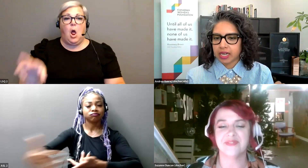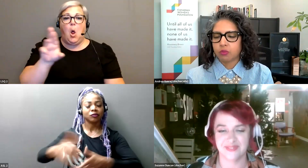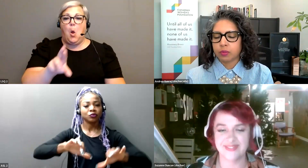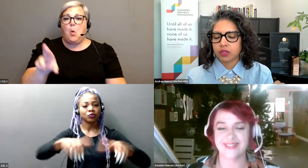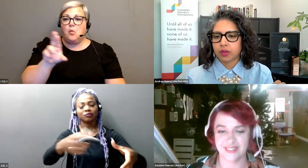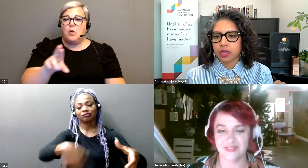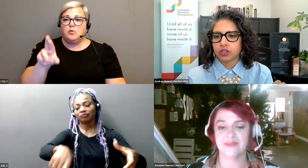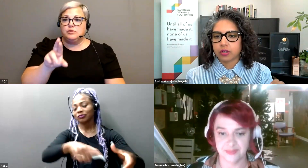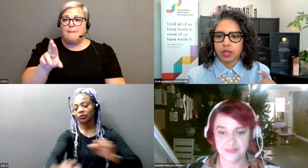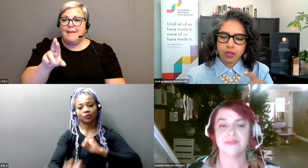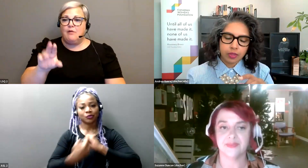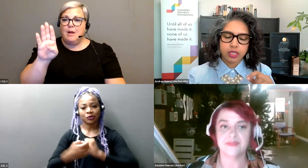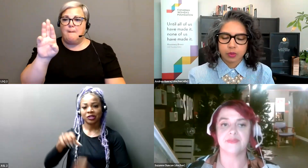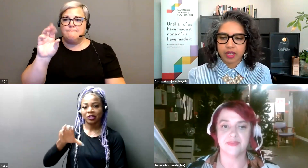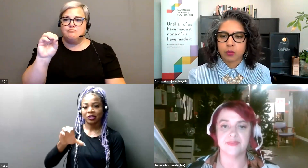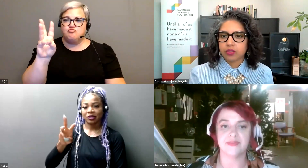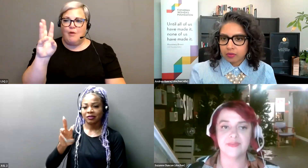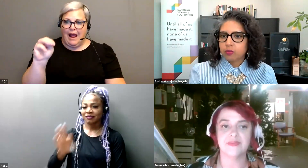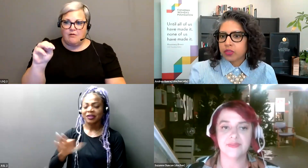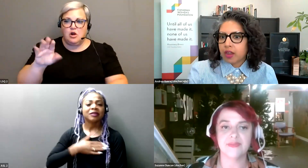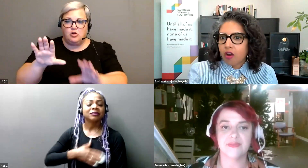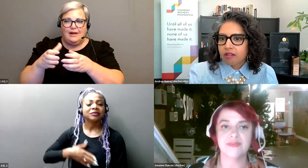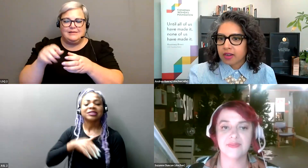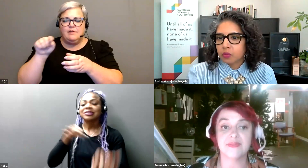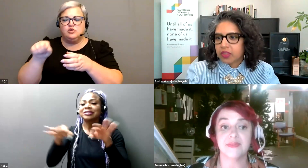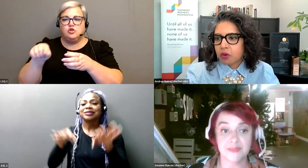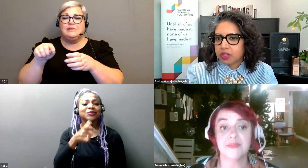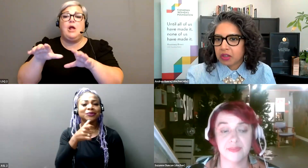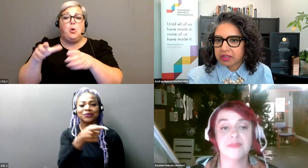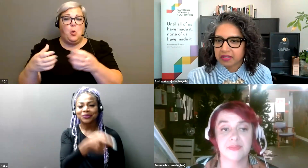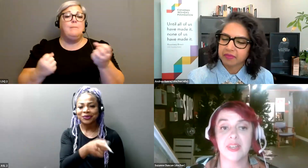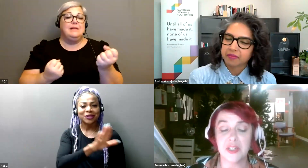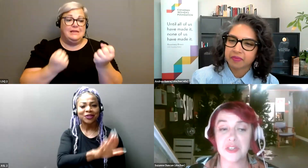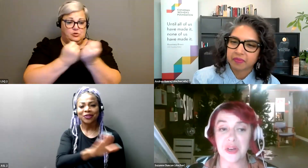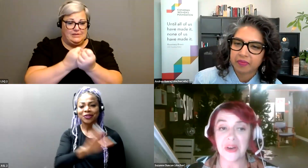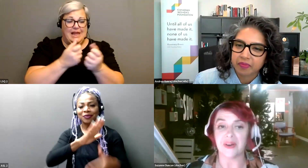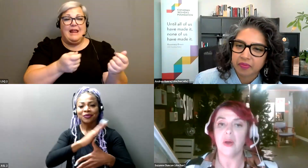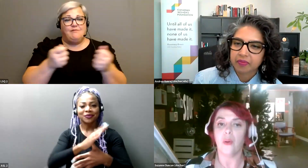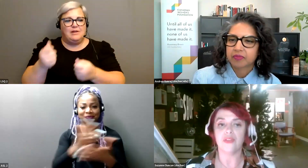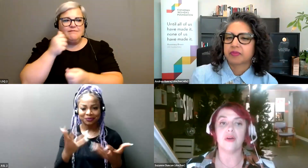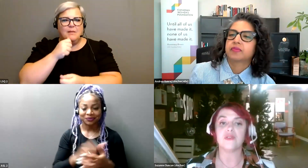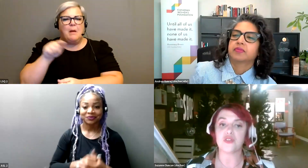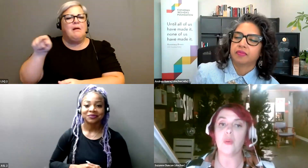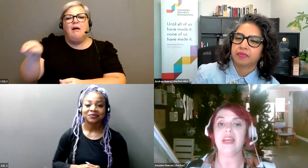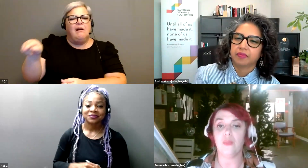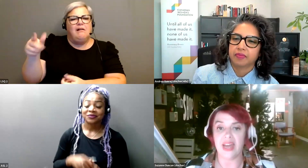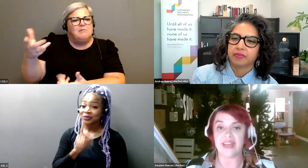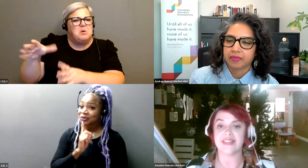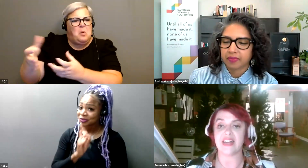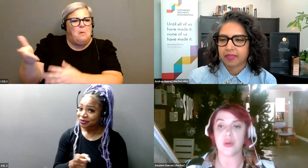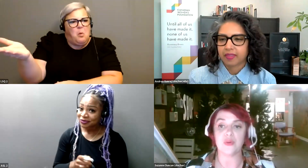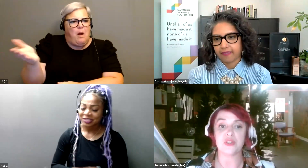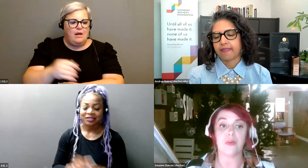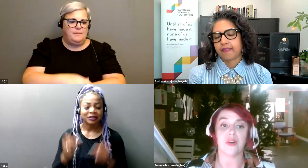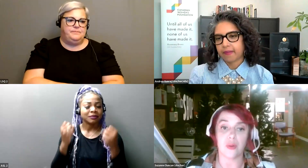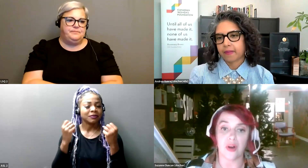the Canadian Women's Foundation. Please explain what they are and what they focus on. Sure. There are so many ways